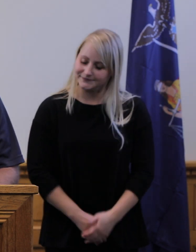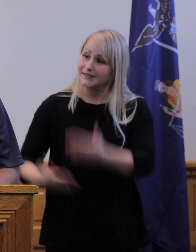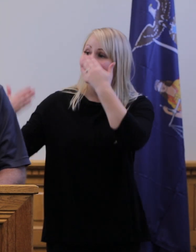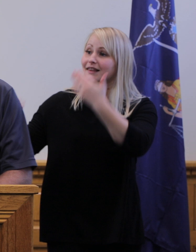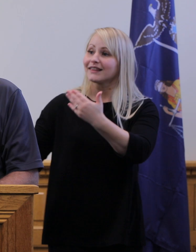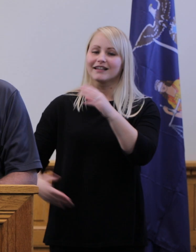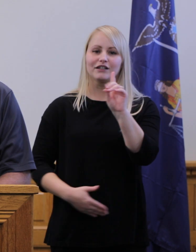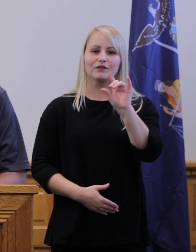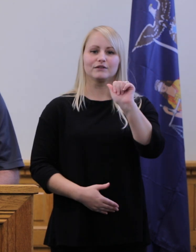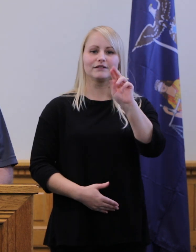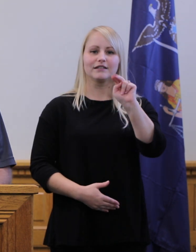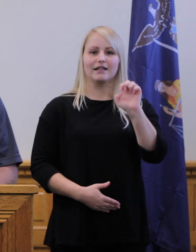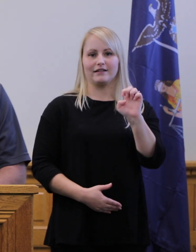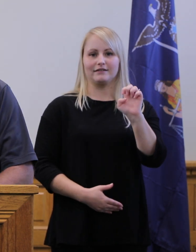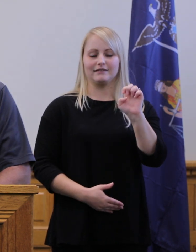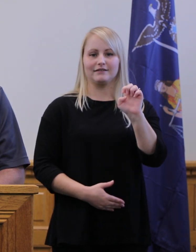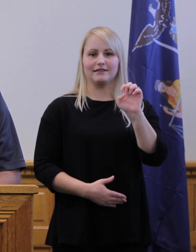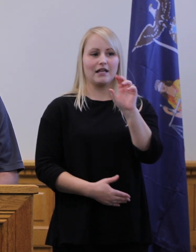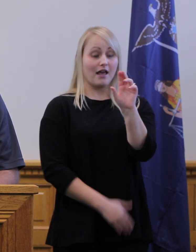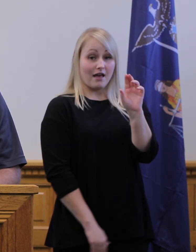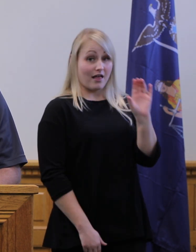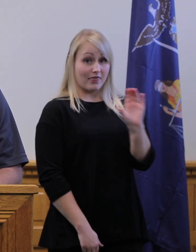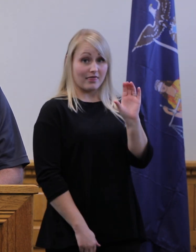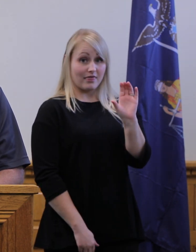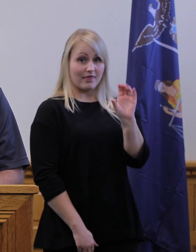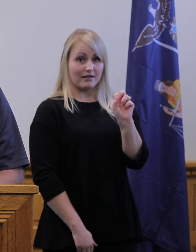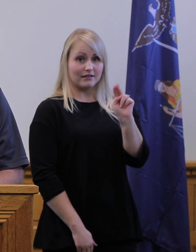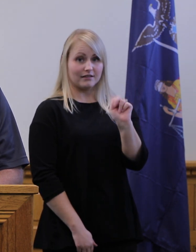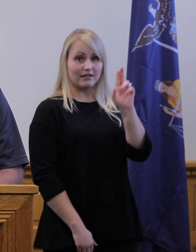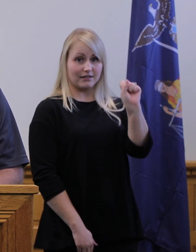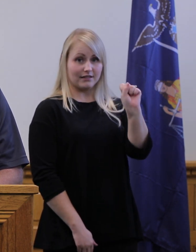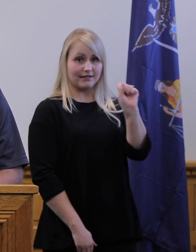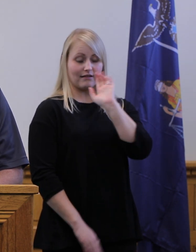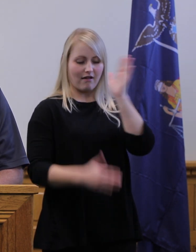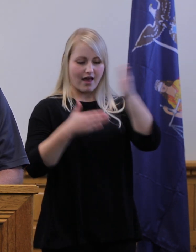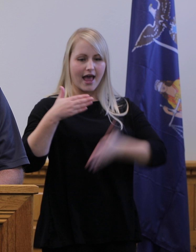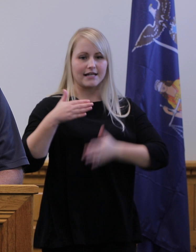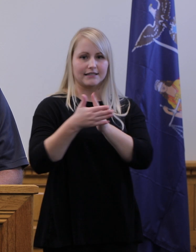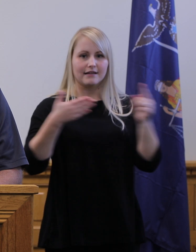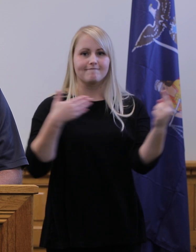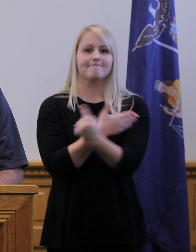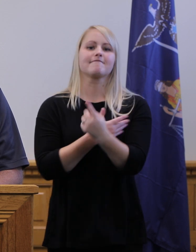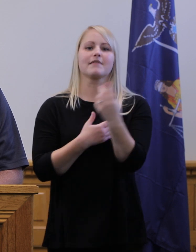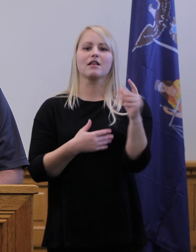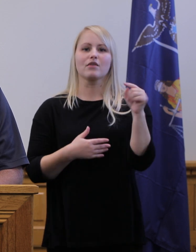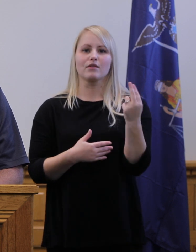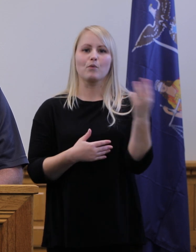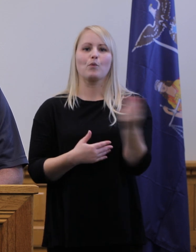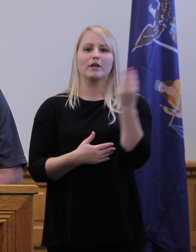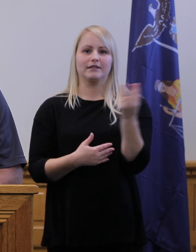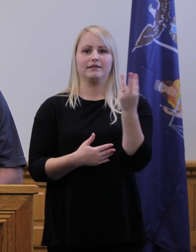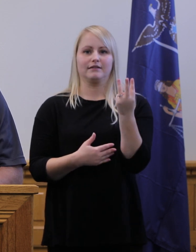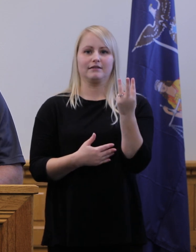Thank you, Diane. The census ends next Wednesday, September 30th. If you haven't completed the 2020 census yet,